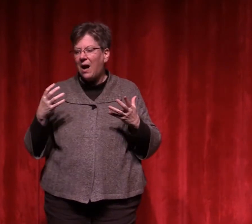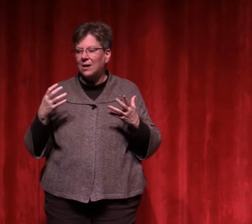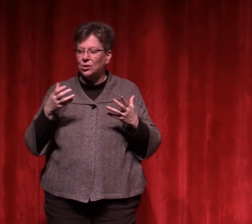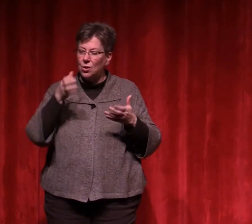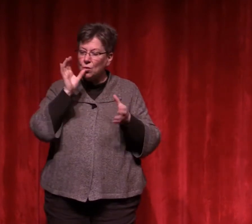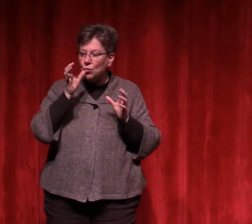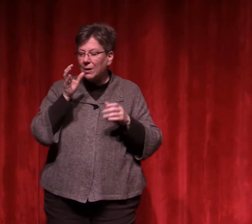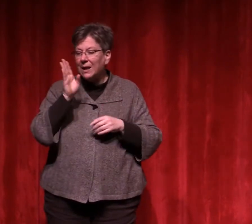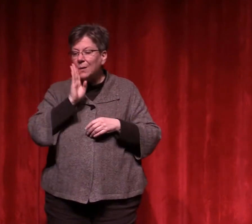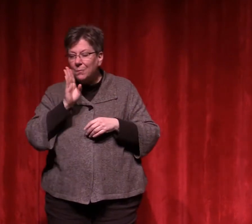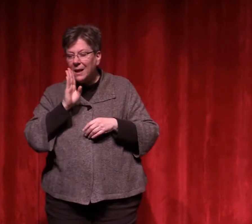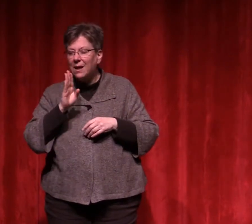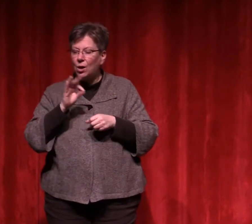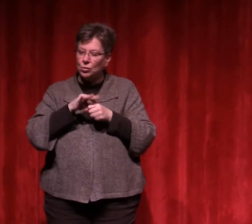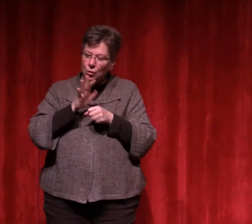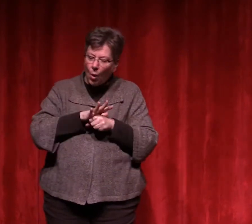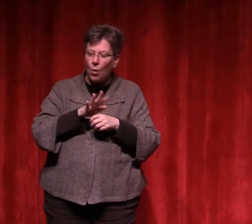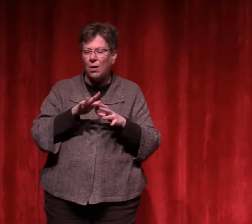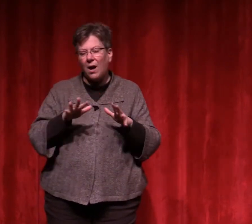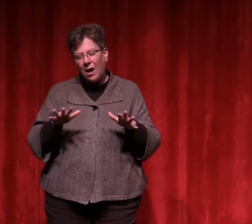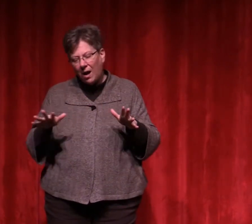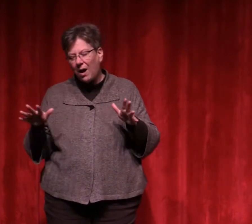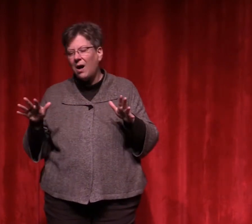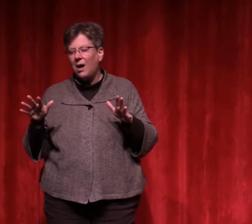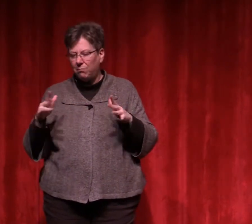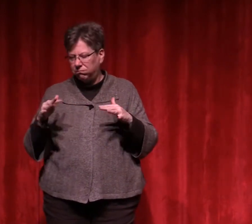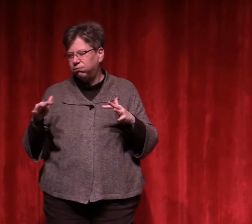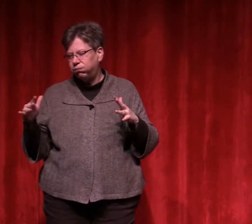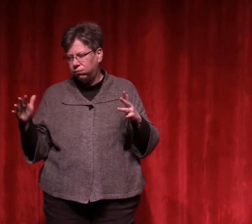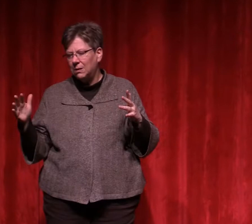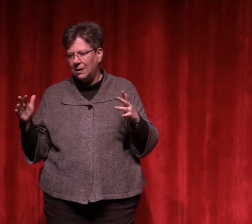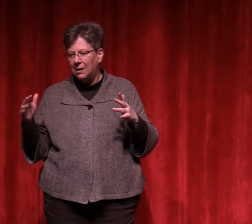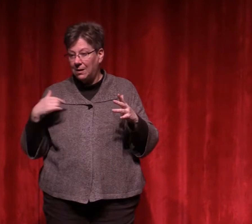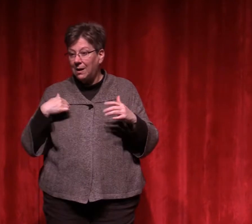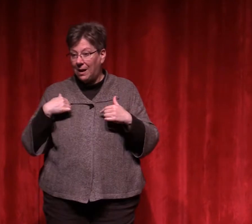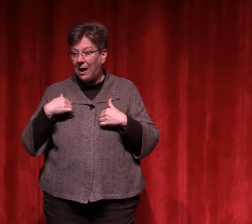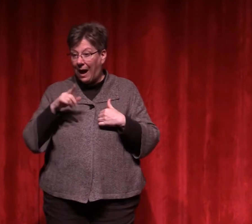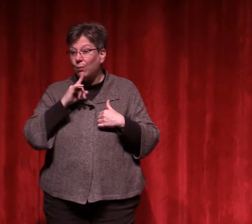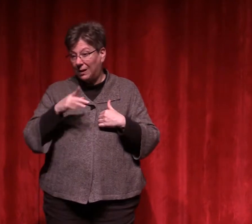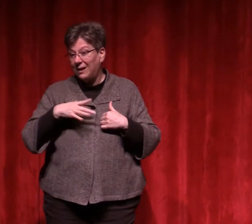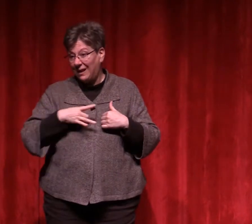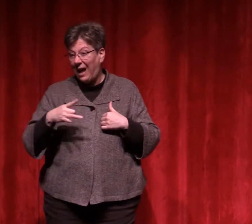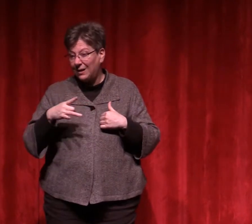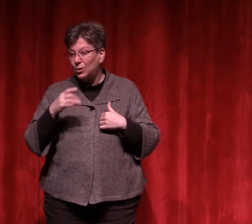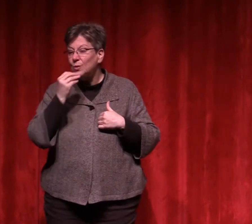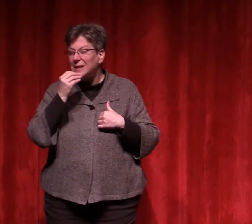drinking beers and soda. And I don't know. I found out that I really like to eat crappy food.